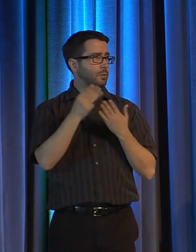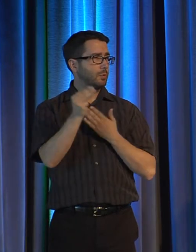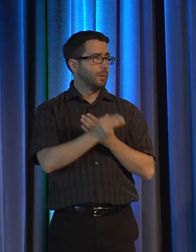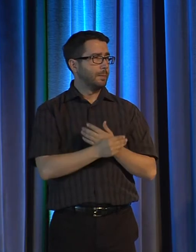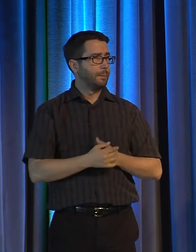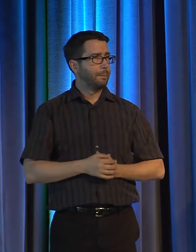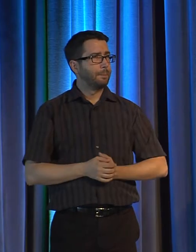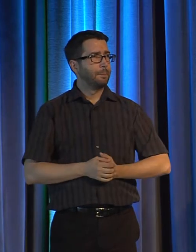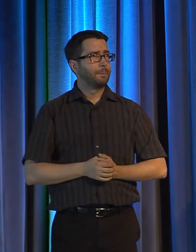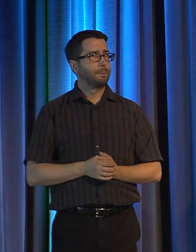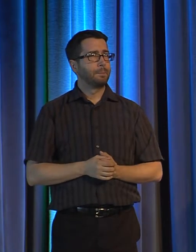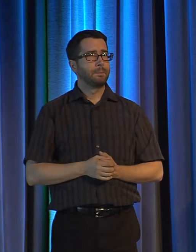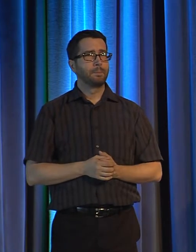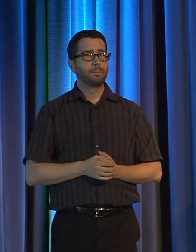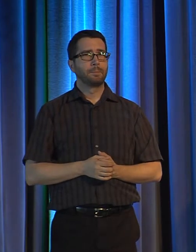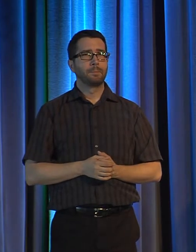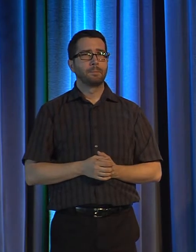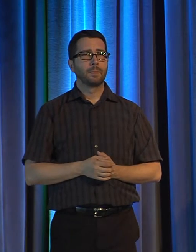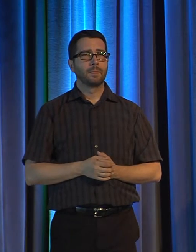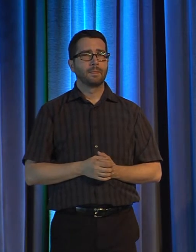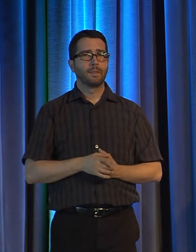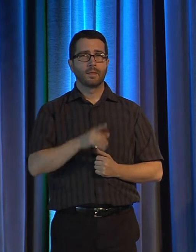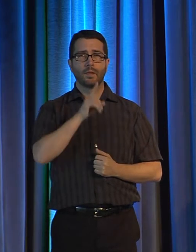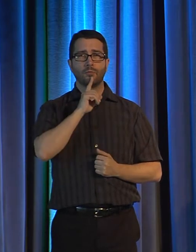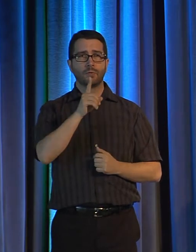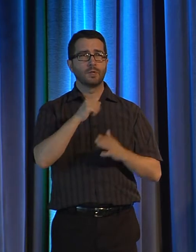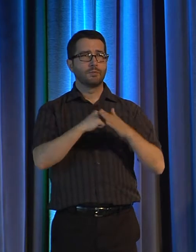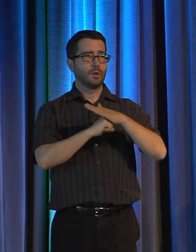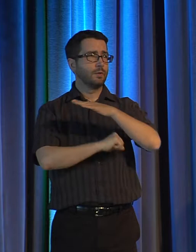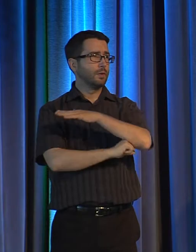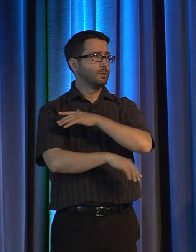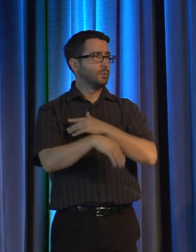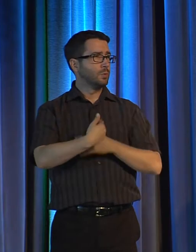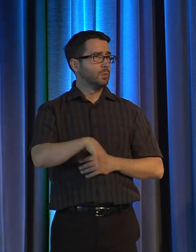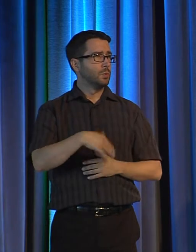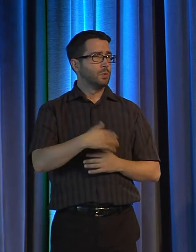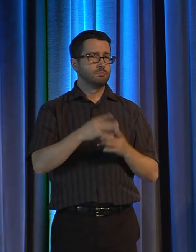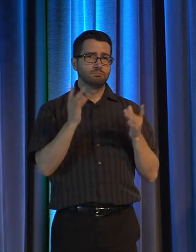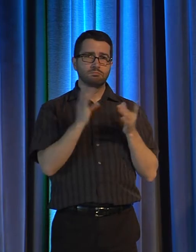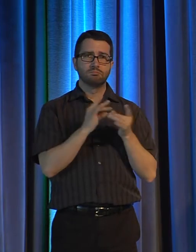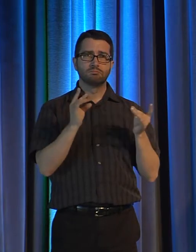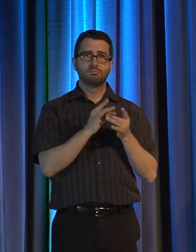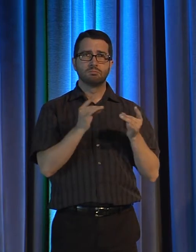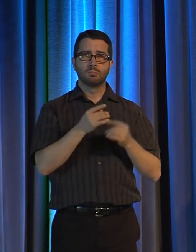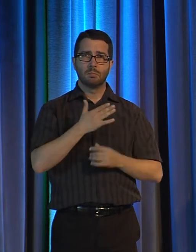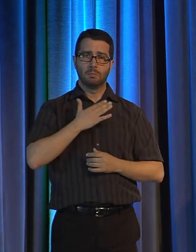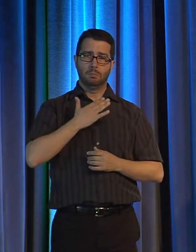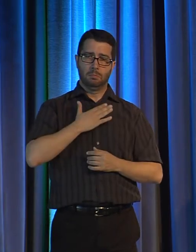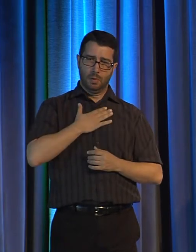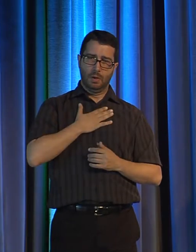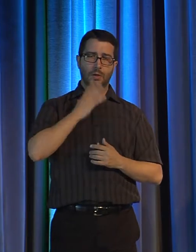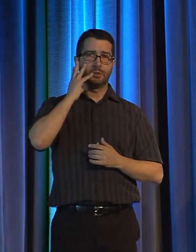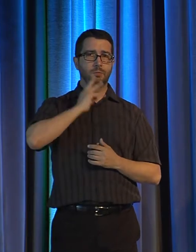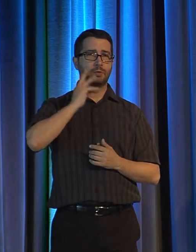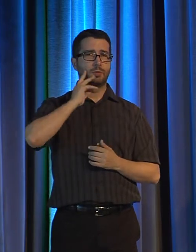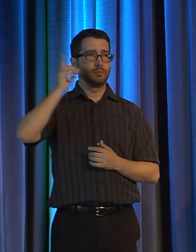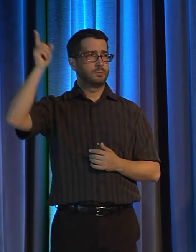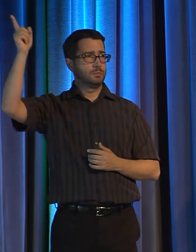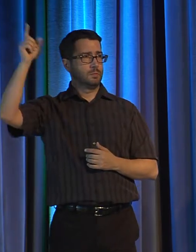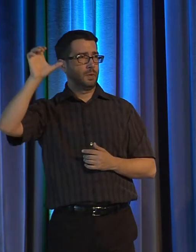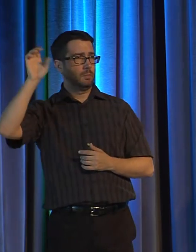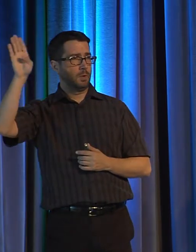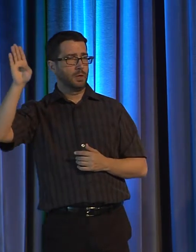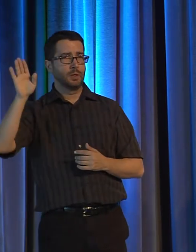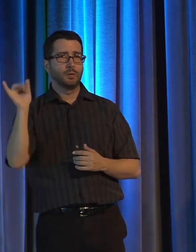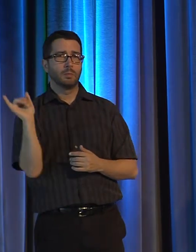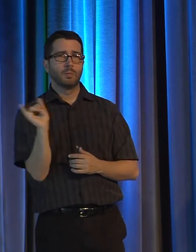services. I can't say enough about foundations, given my own experience with the one in Cape Breton, but